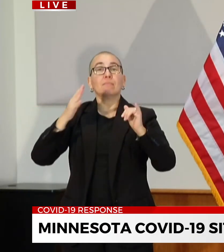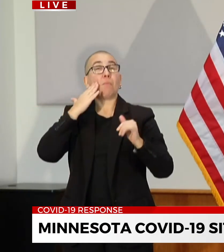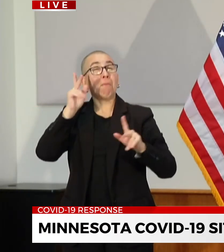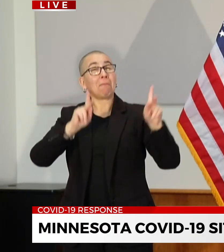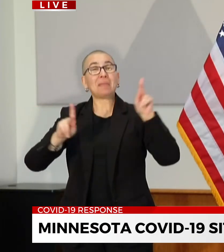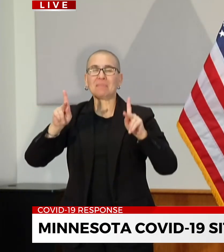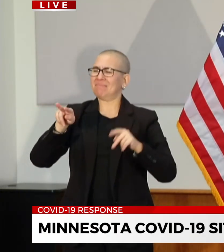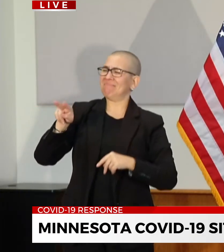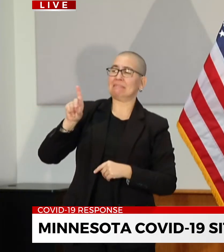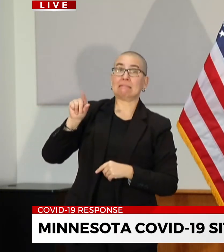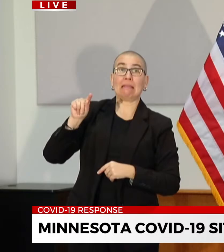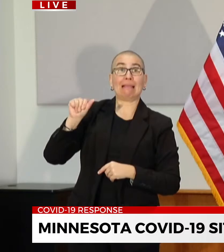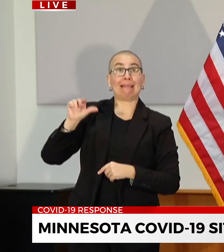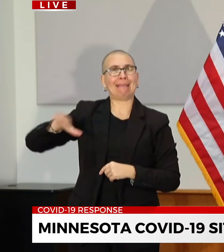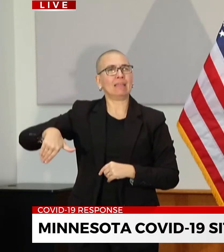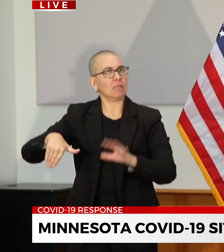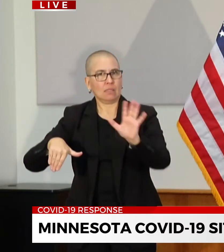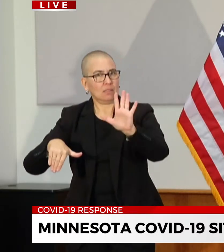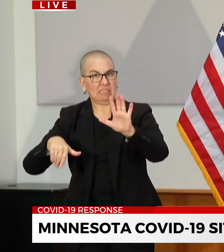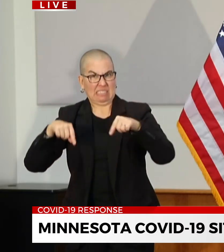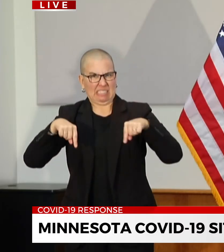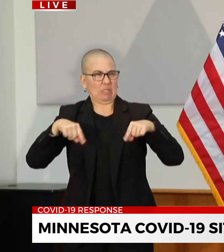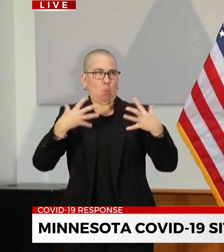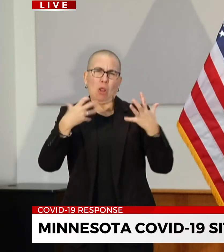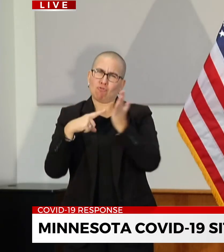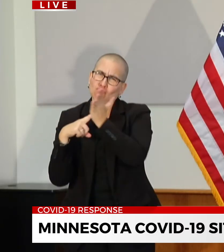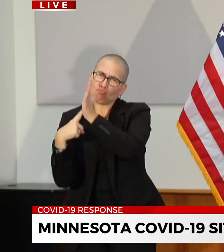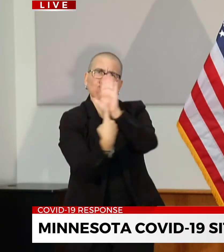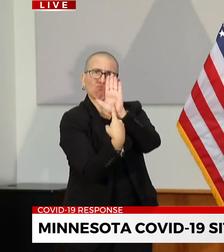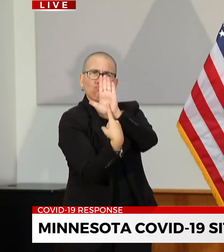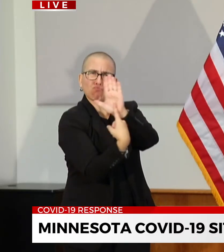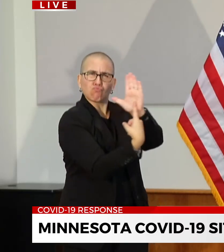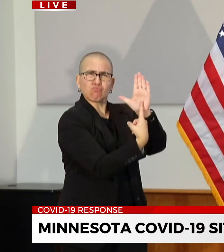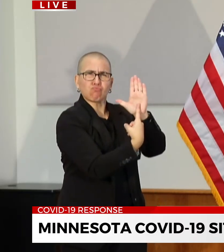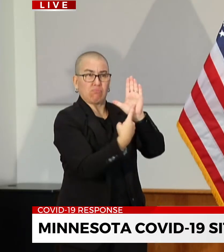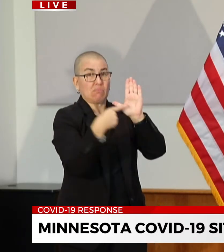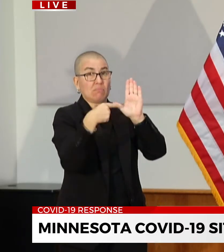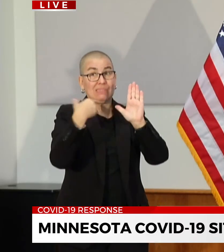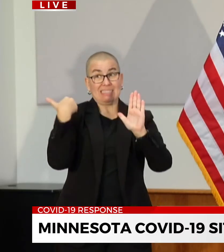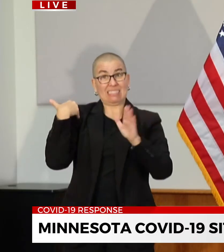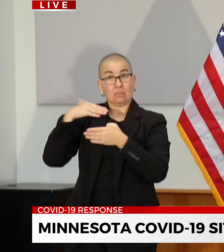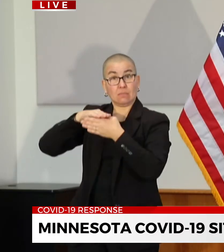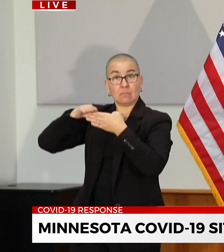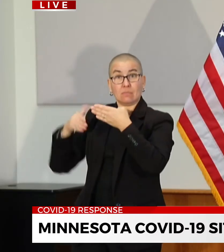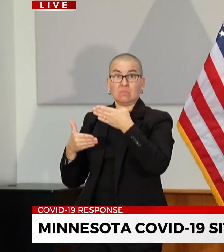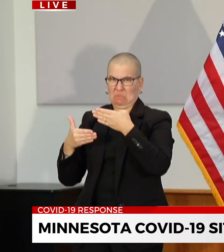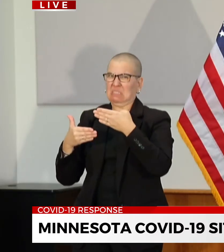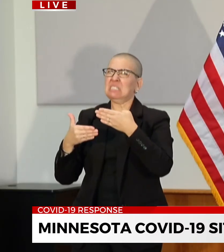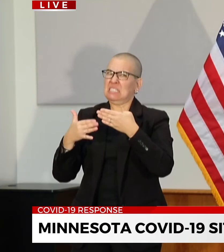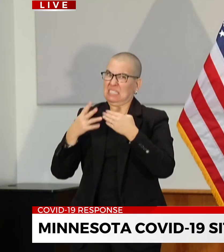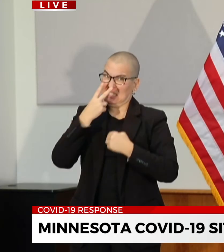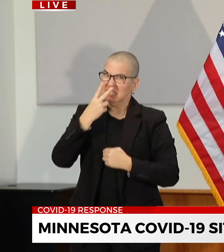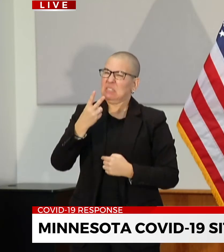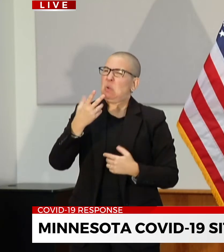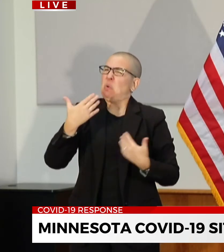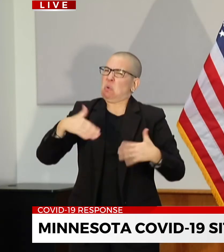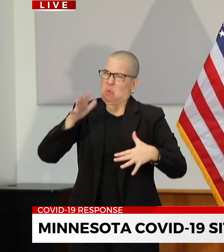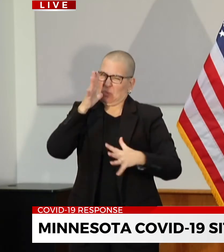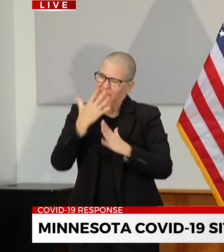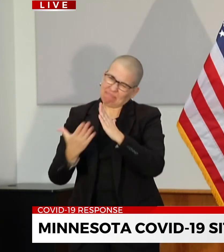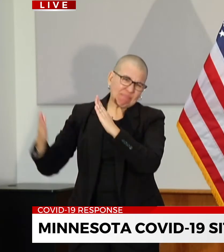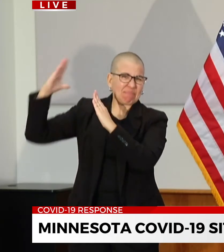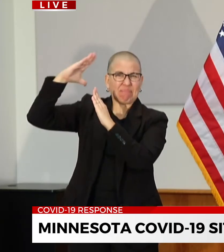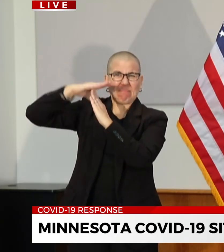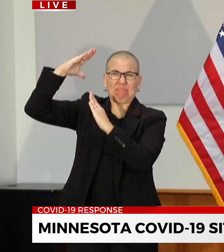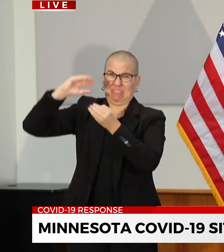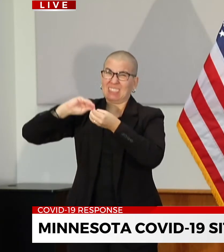And I also want to say we saw this weekend an unprecedented number, and I think for human beings, when you cross certain